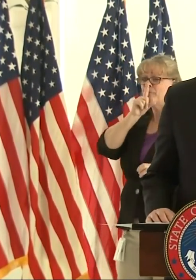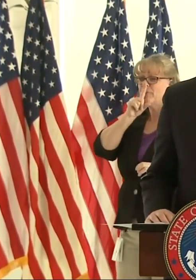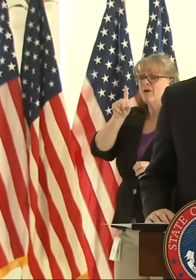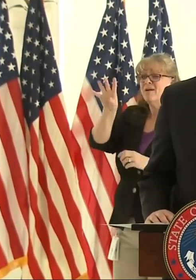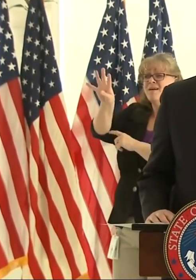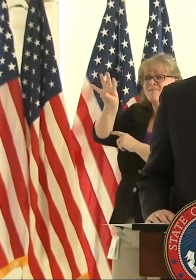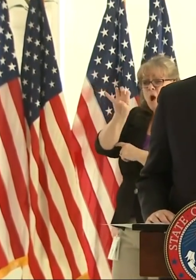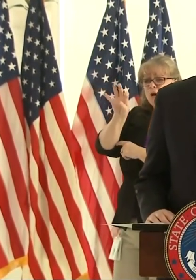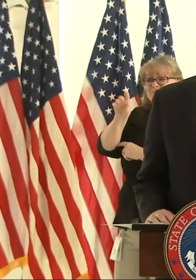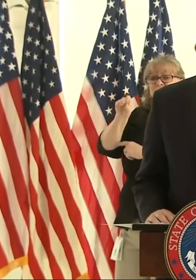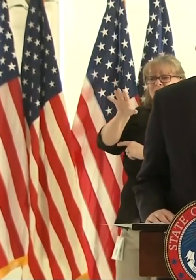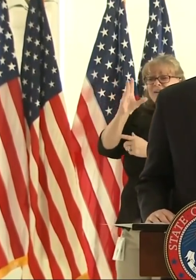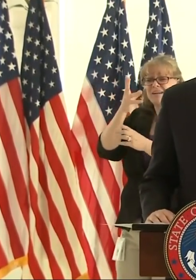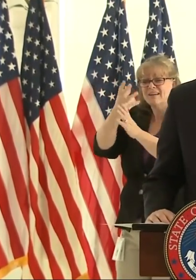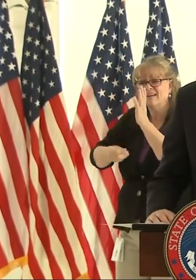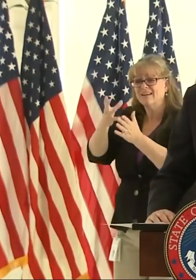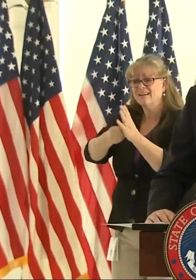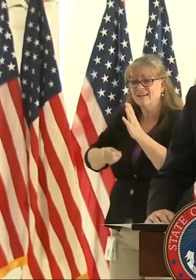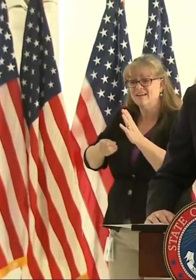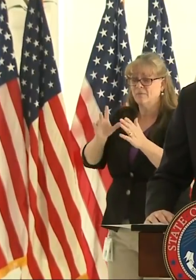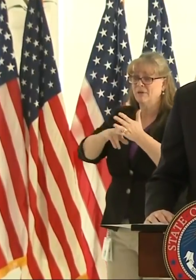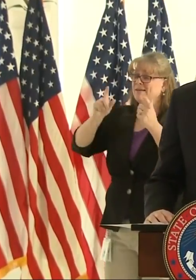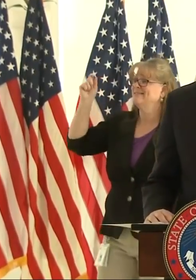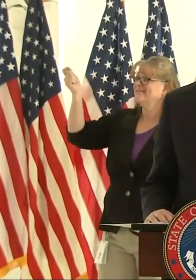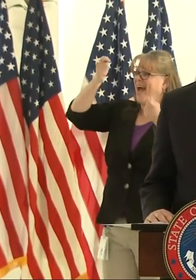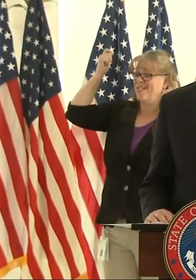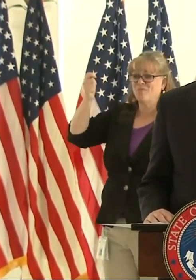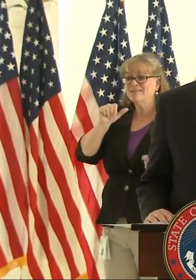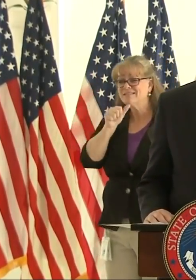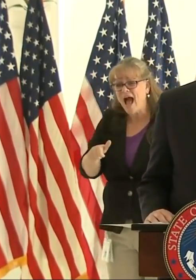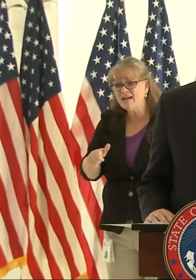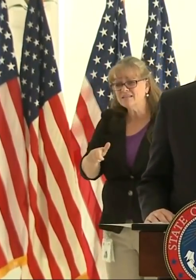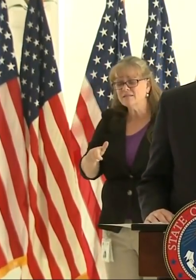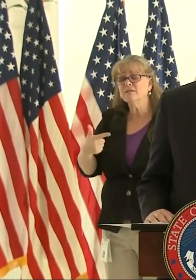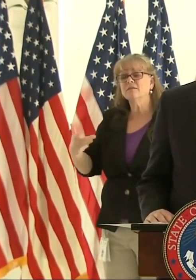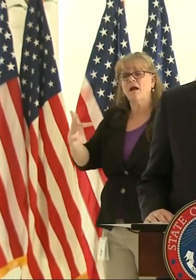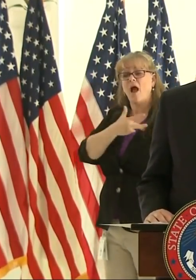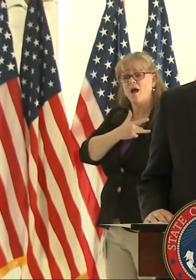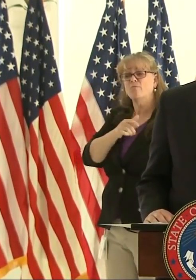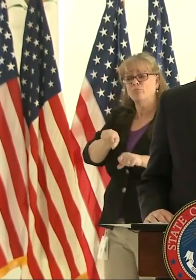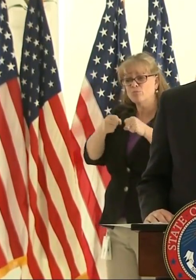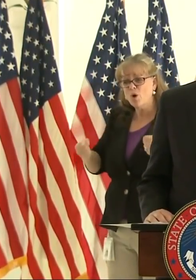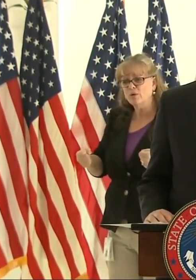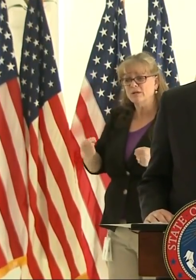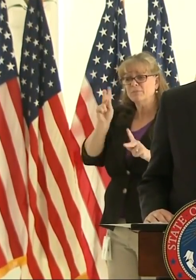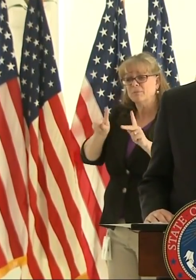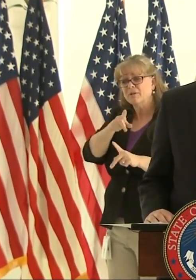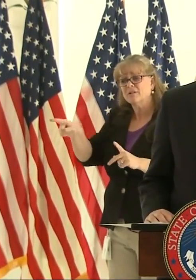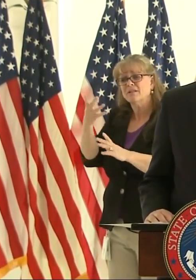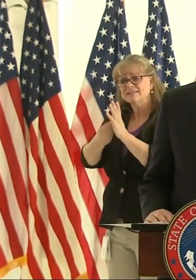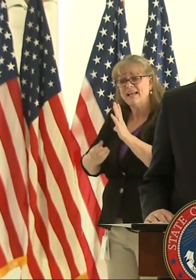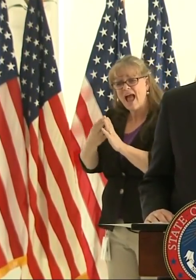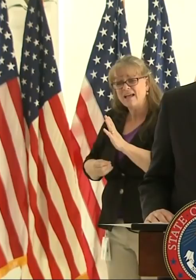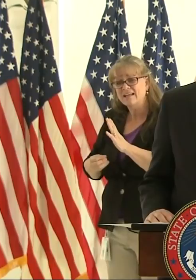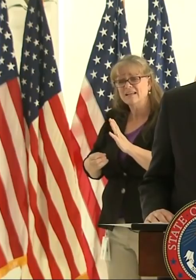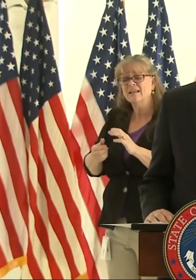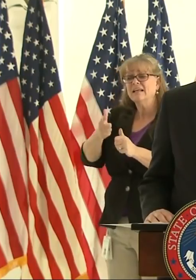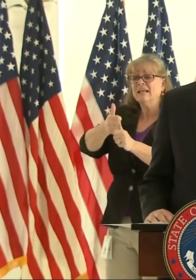449 deaths. That's not something to celebrate. That's something to mourn. Each one of those deaths, you know, is a loss